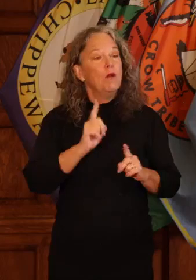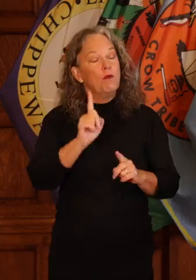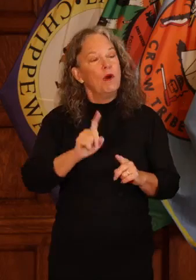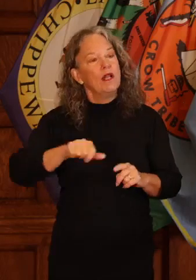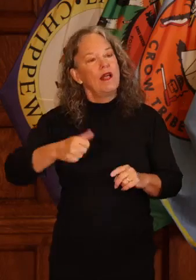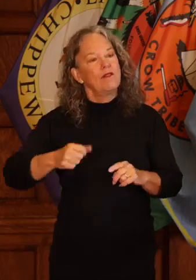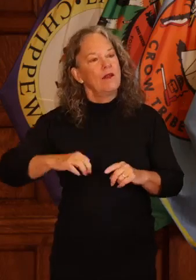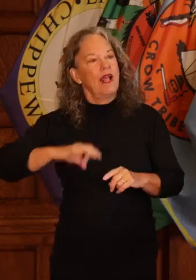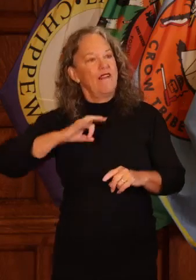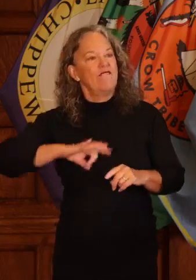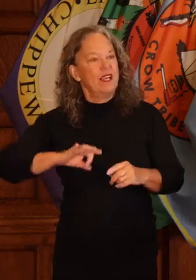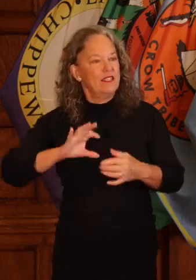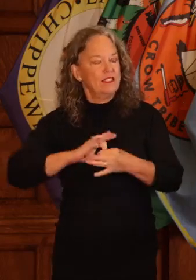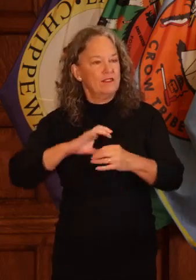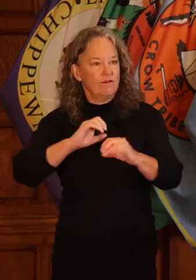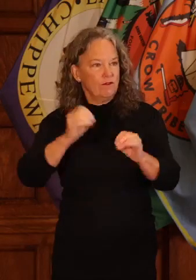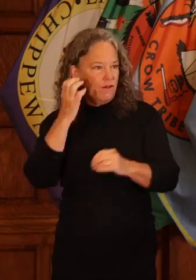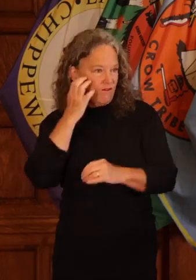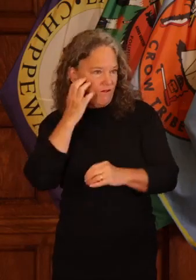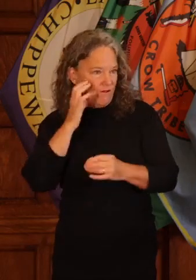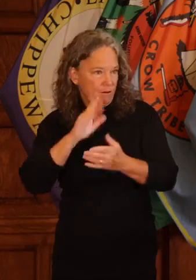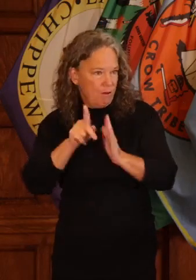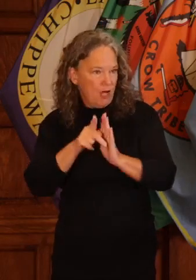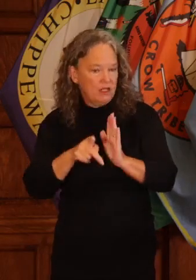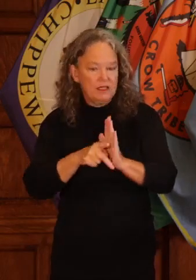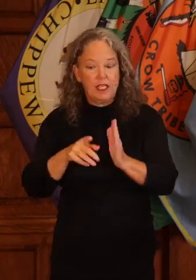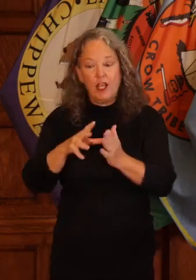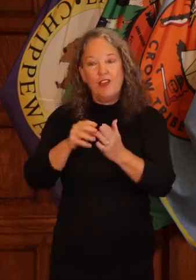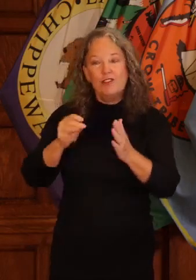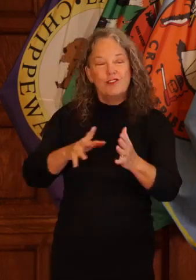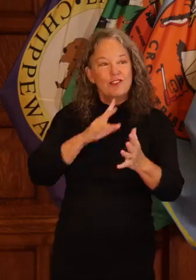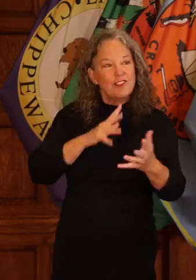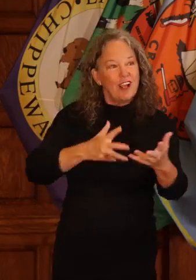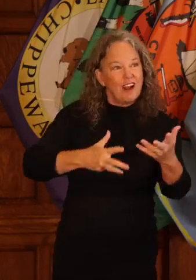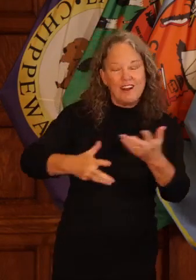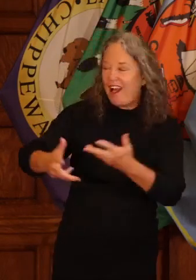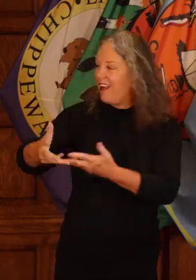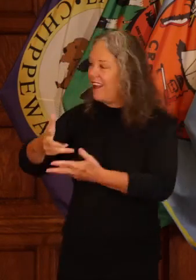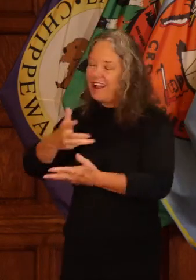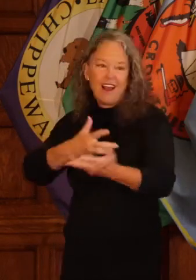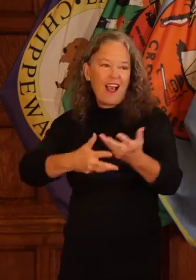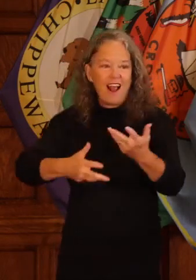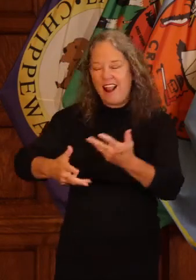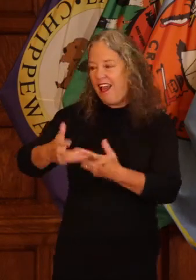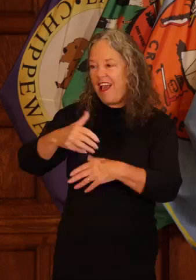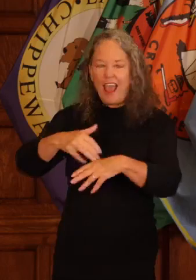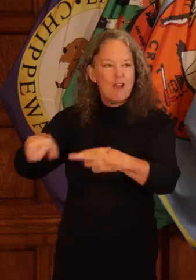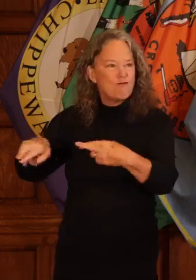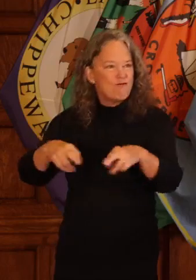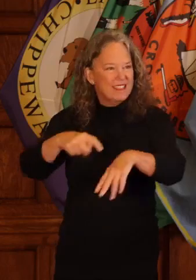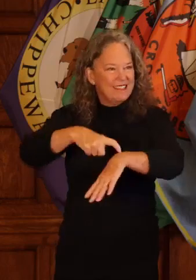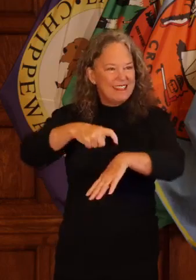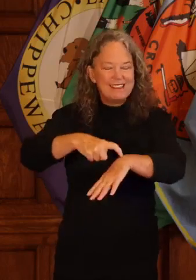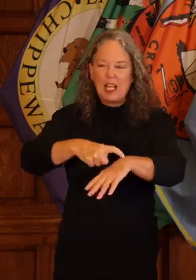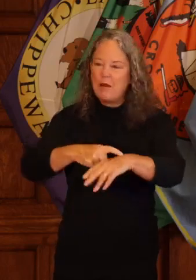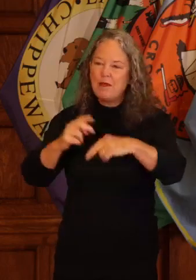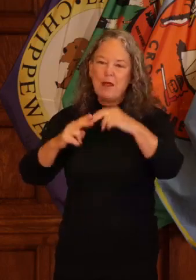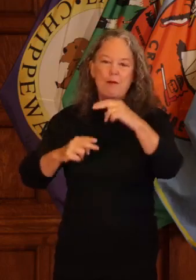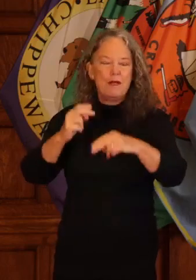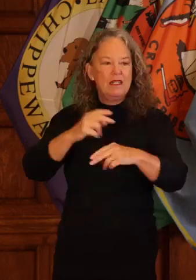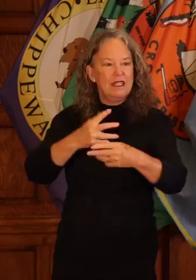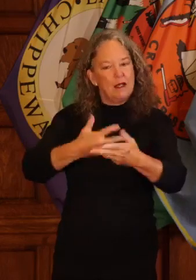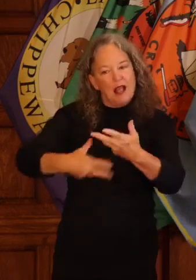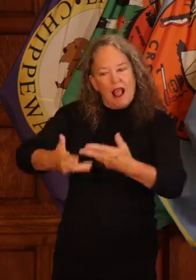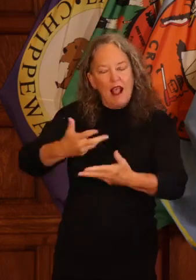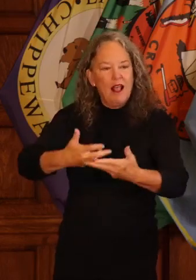advantages of cell phone free policy is students are actually talking to each other at recess. They're building interpersonal skills. That doesn't